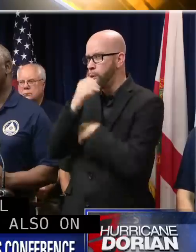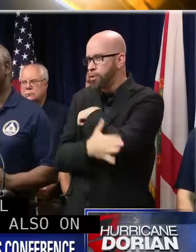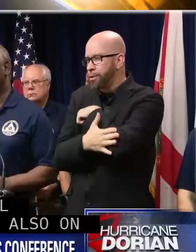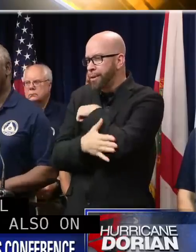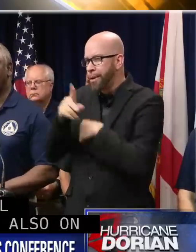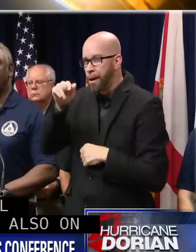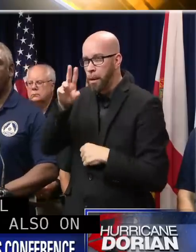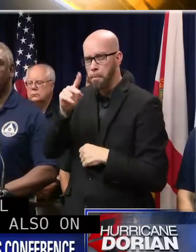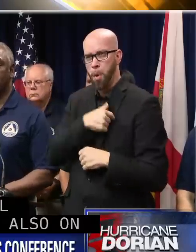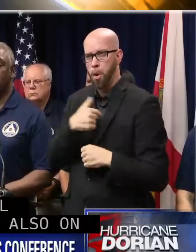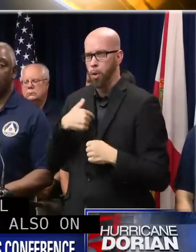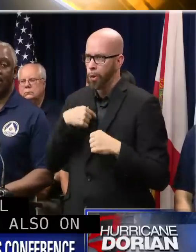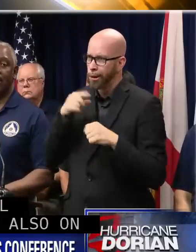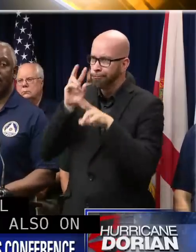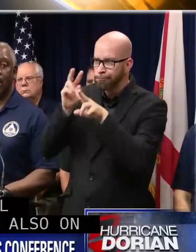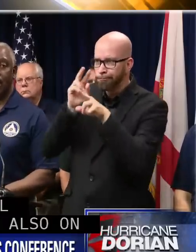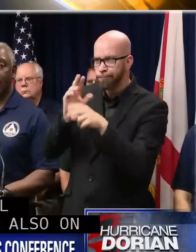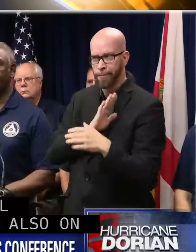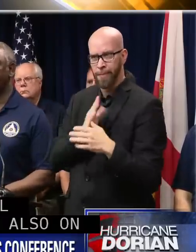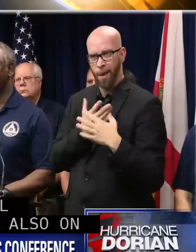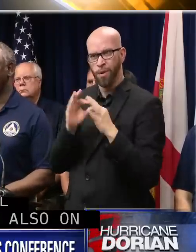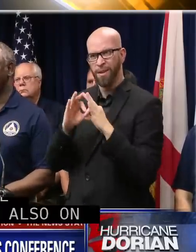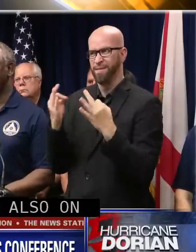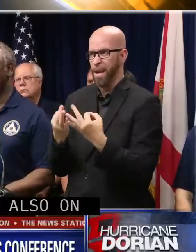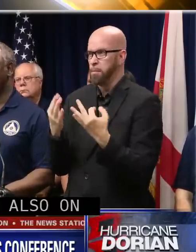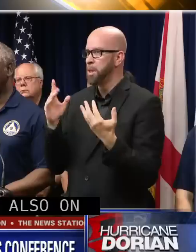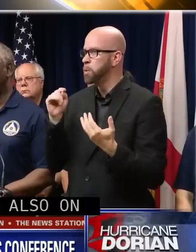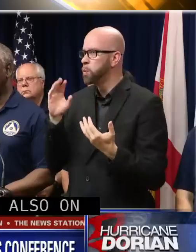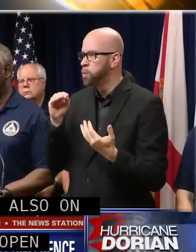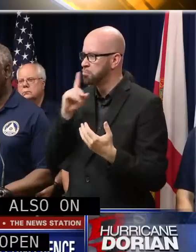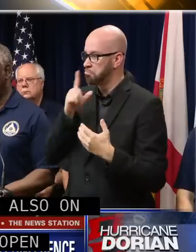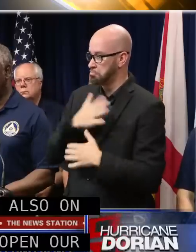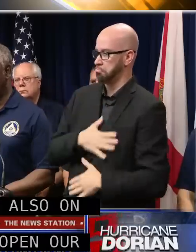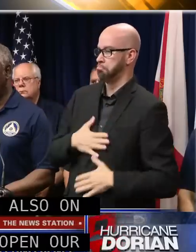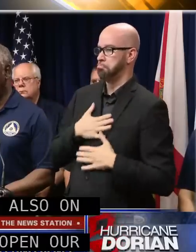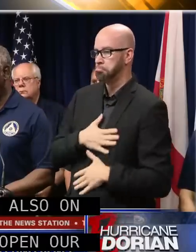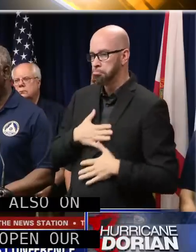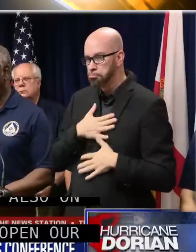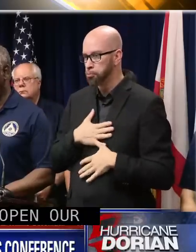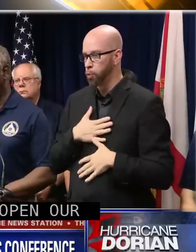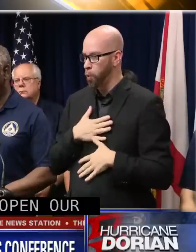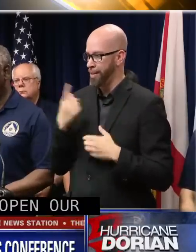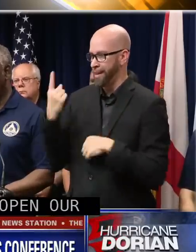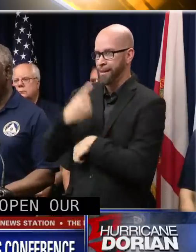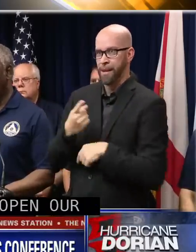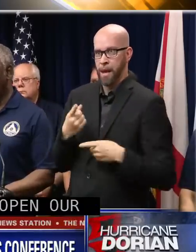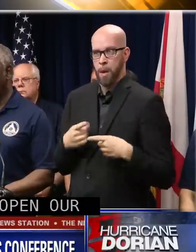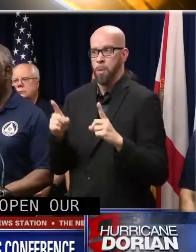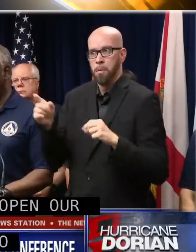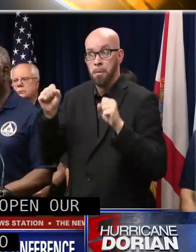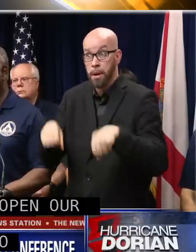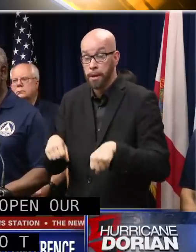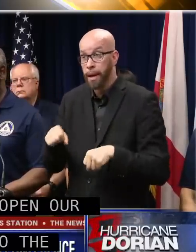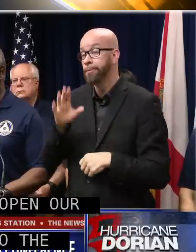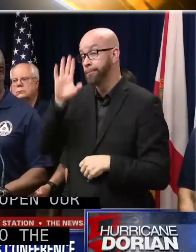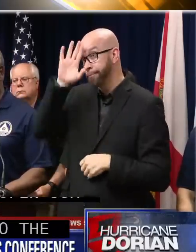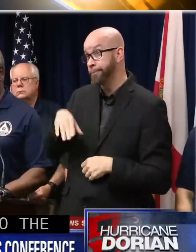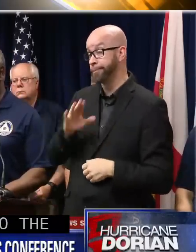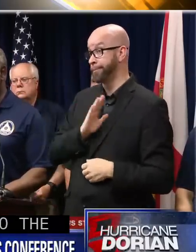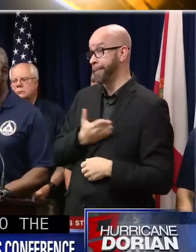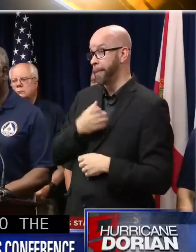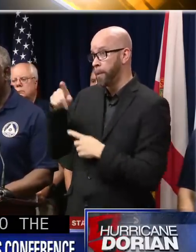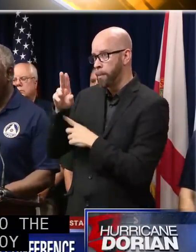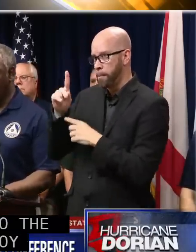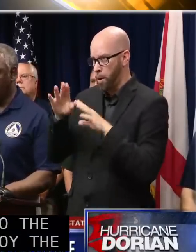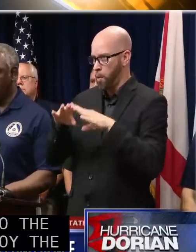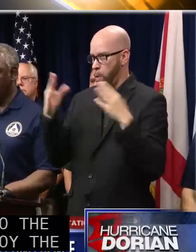parks. We really want our families, to the extent that they can, to enjoy the amenities while they can here in Orange County. So our parks will be